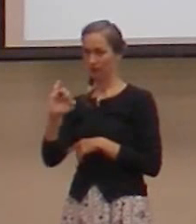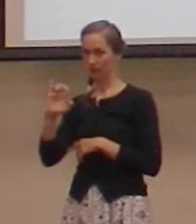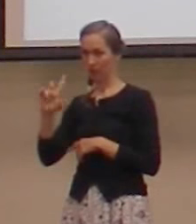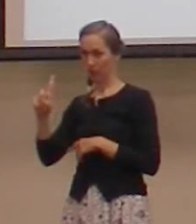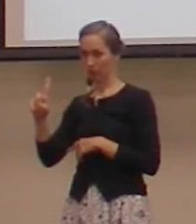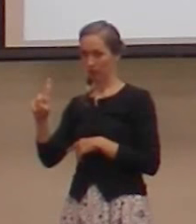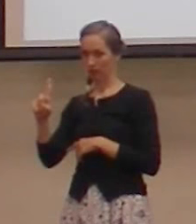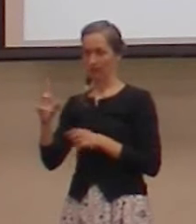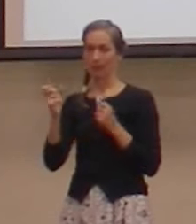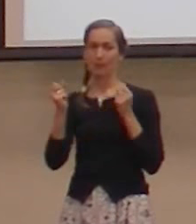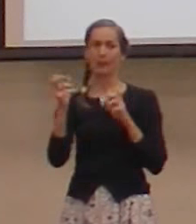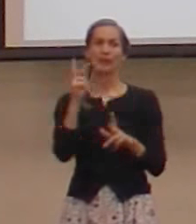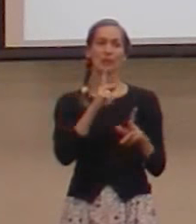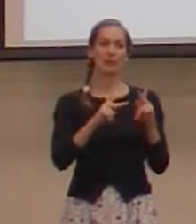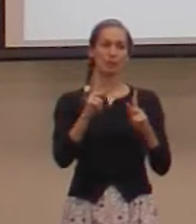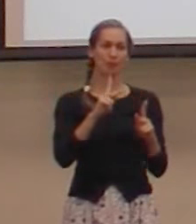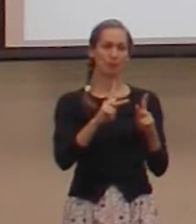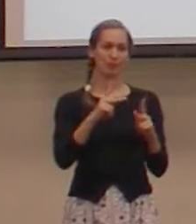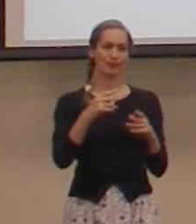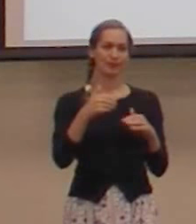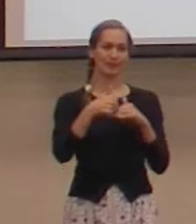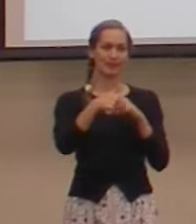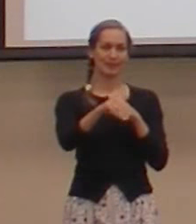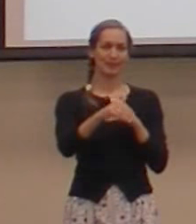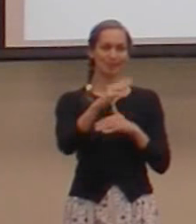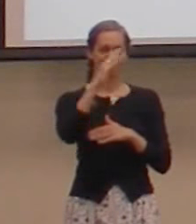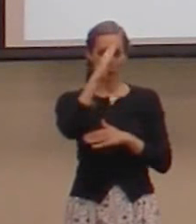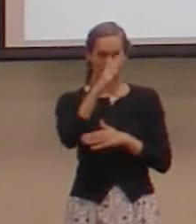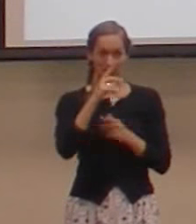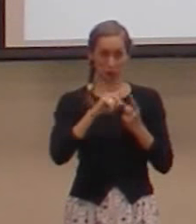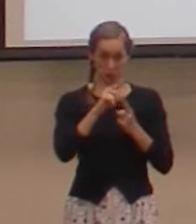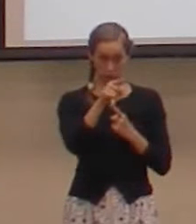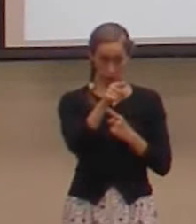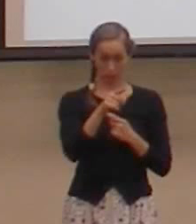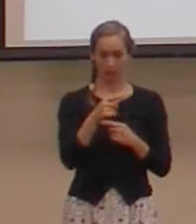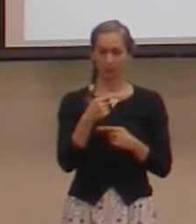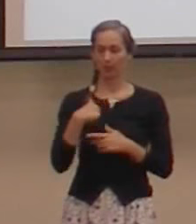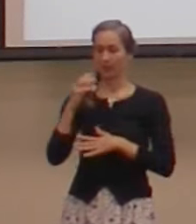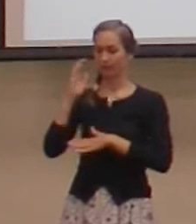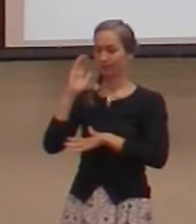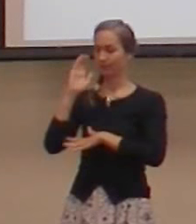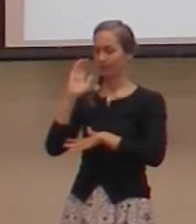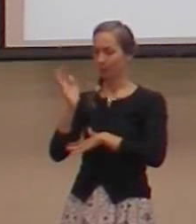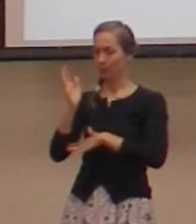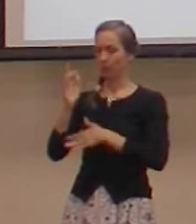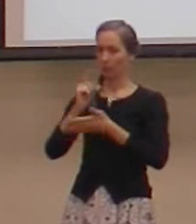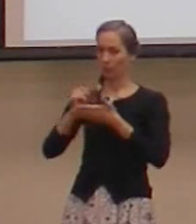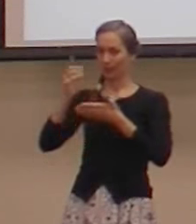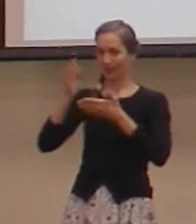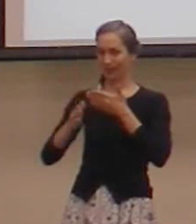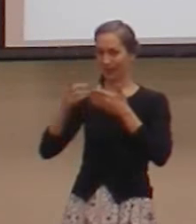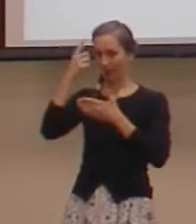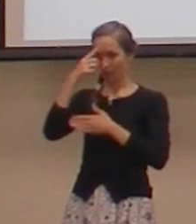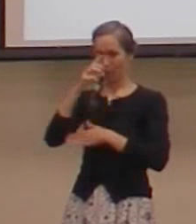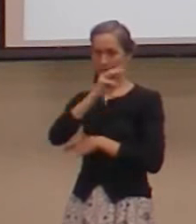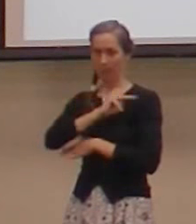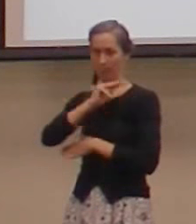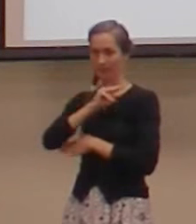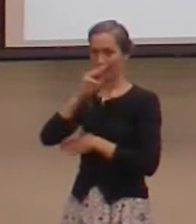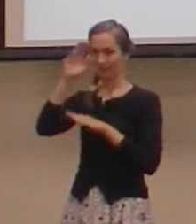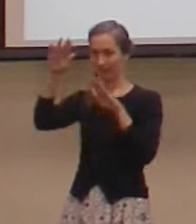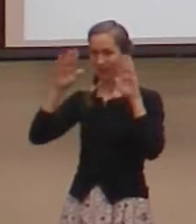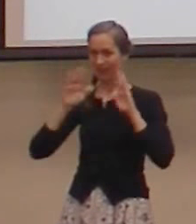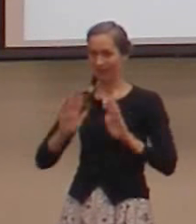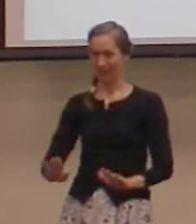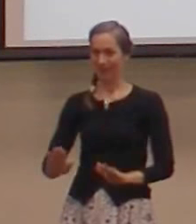greetings from the West Side Church there. I got to speak over the weekend at their Mission Sunday, and as you walk